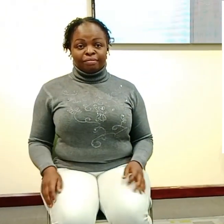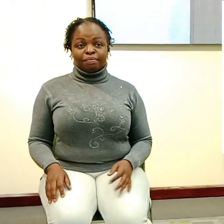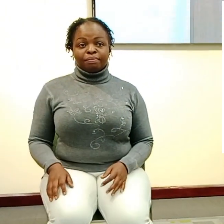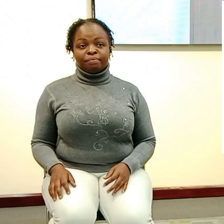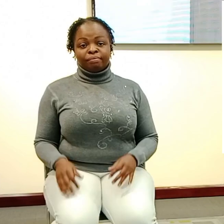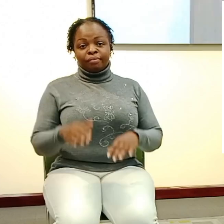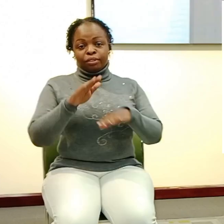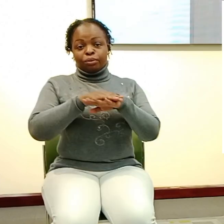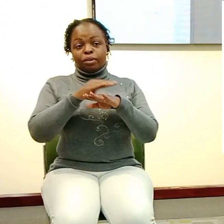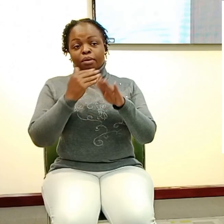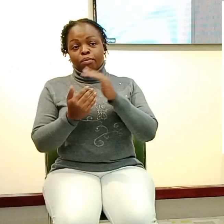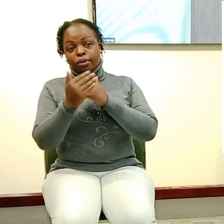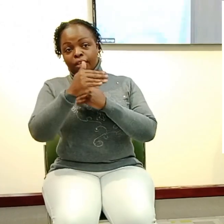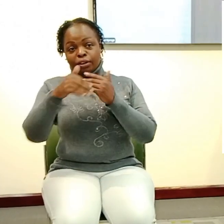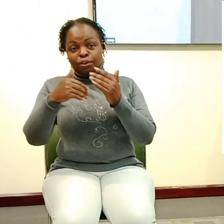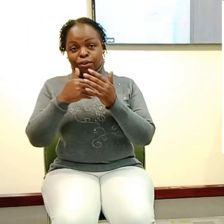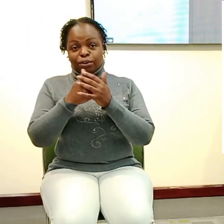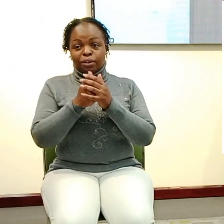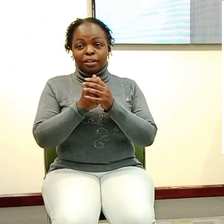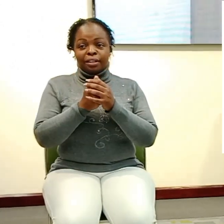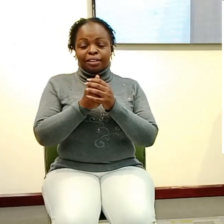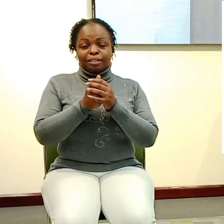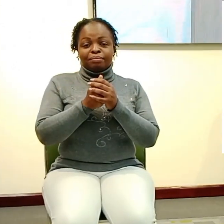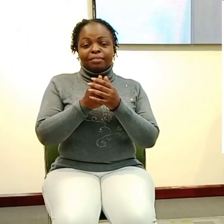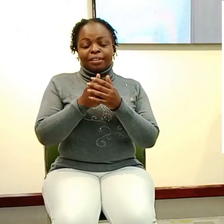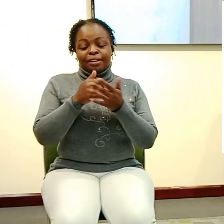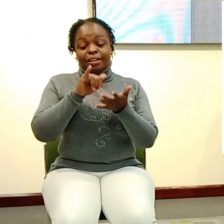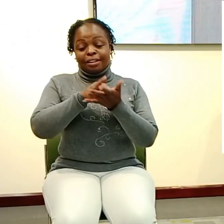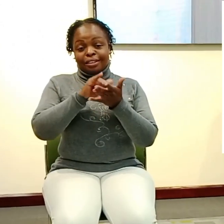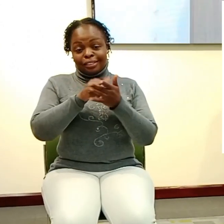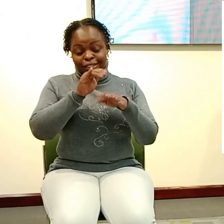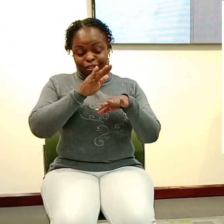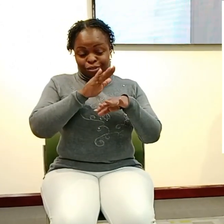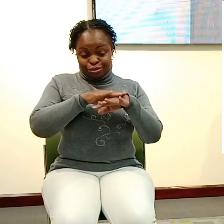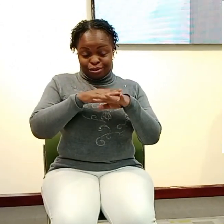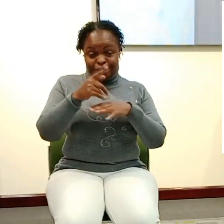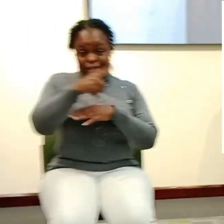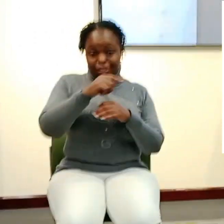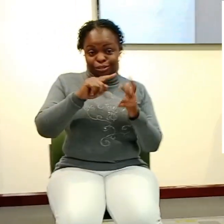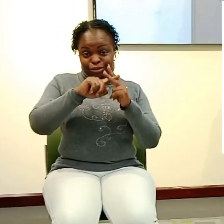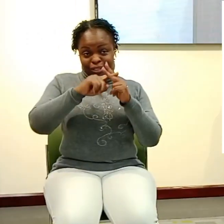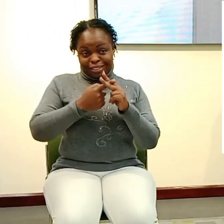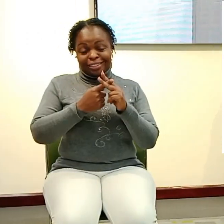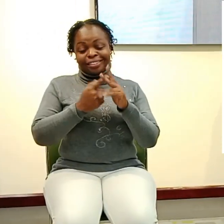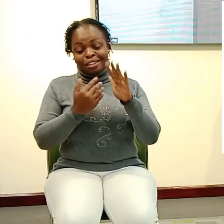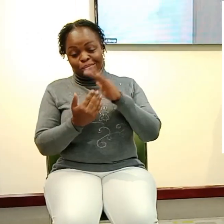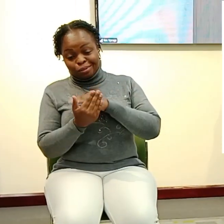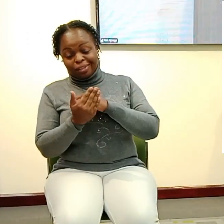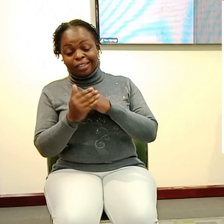Well, good morning, everybody. That's a great way to start the morning. Very, very good for my ego.